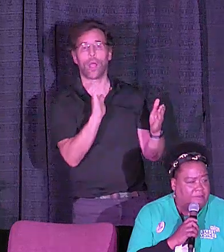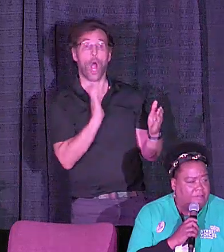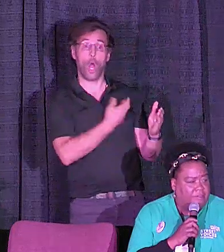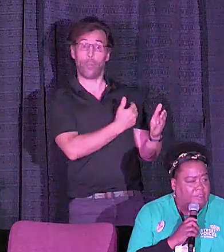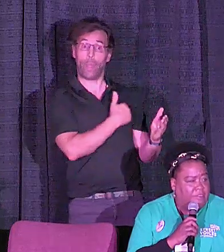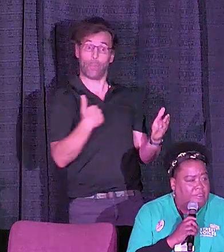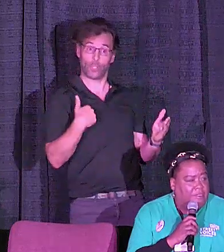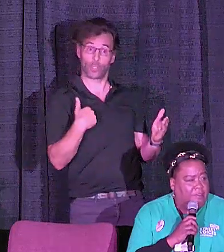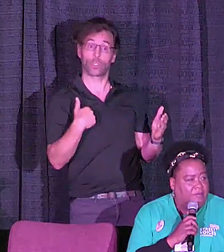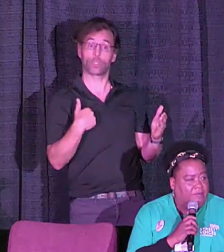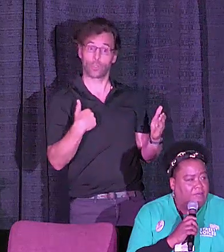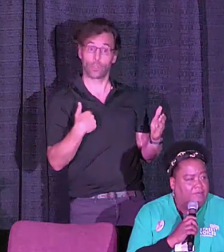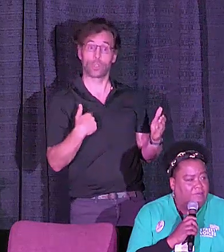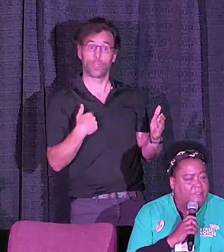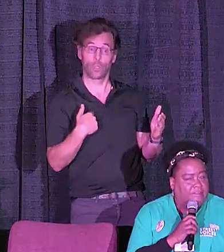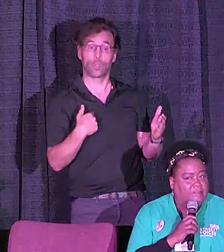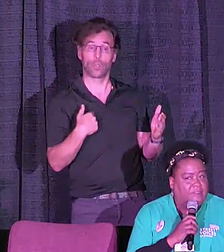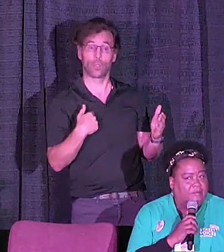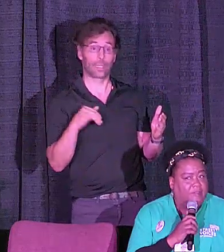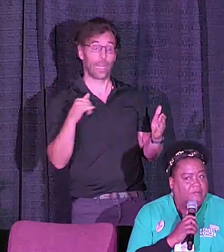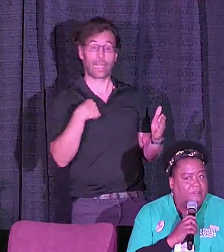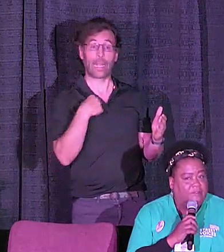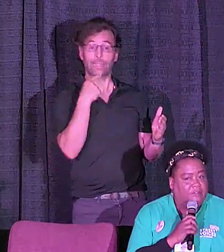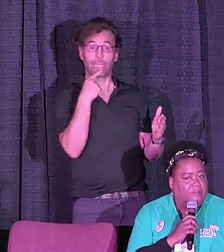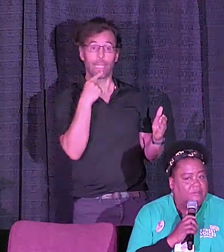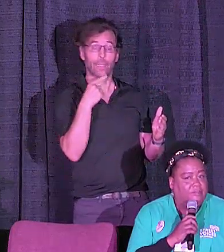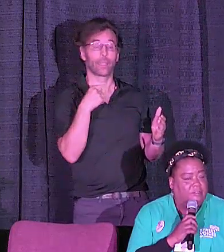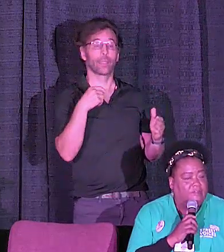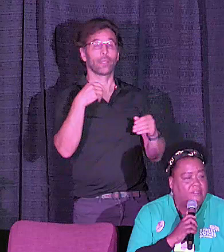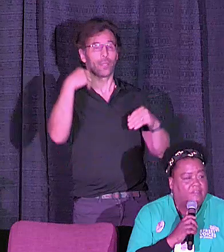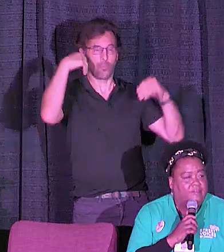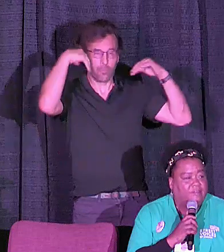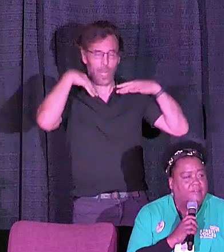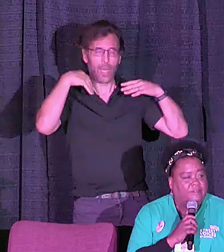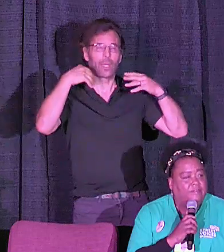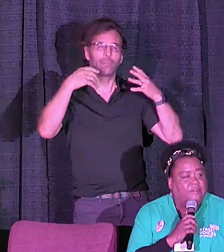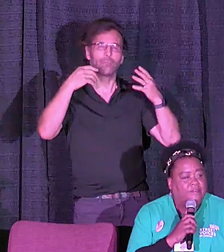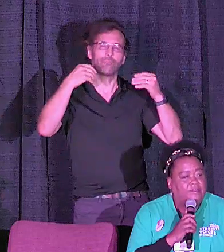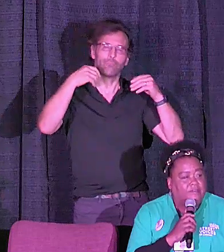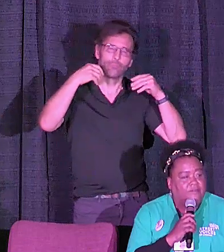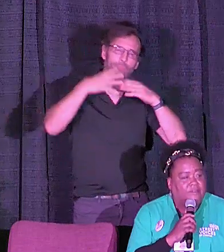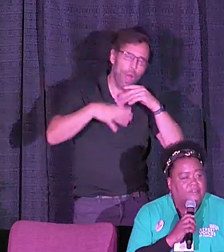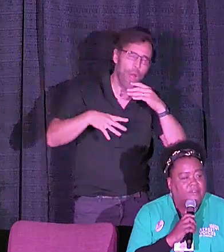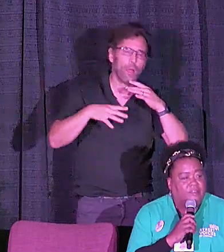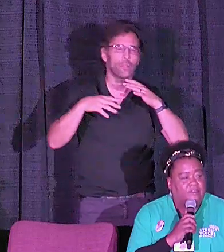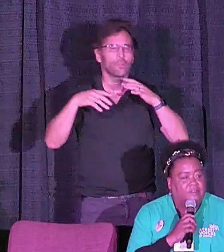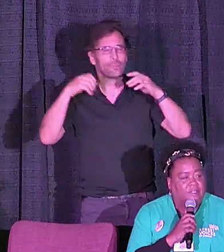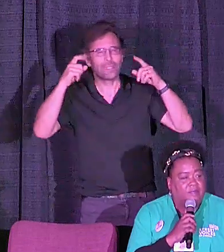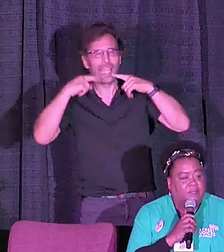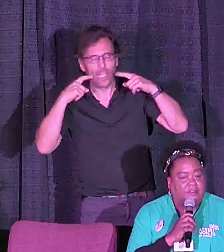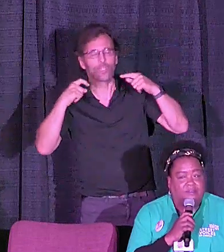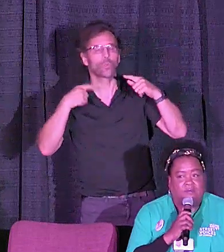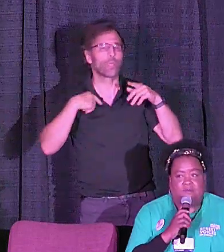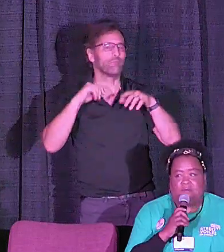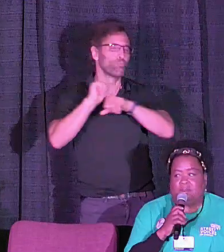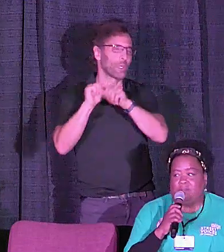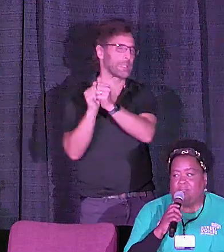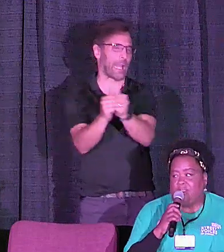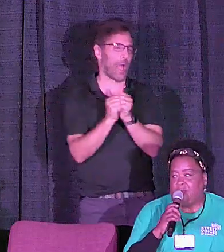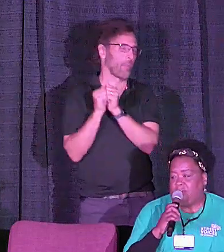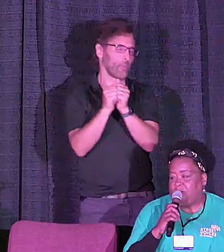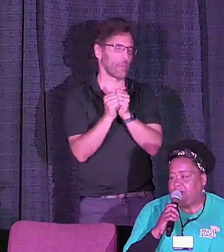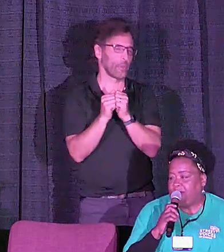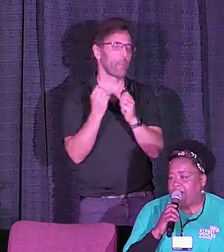members. Like I said, blood, sweat, and tears, and we stuck together. We stuck together and made some